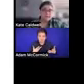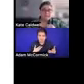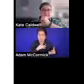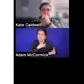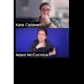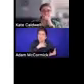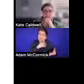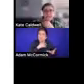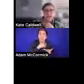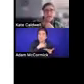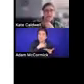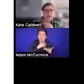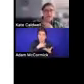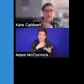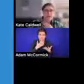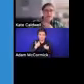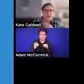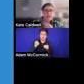before.